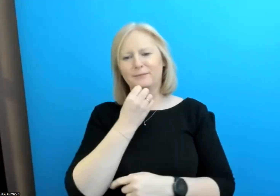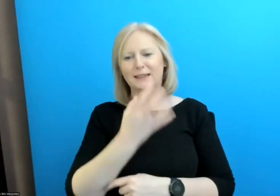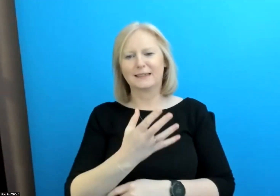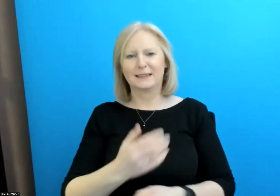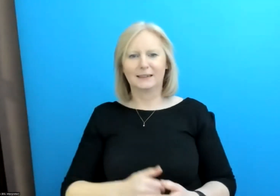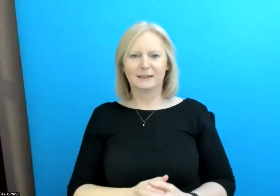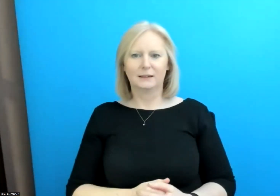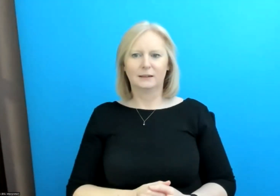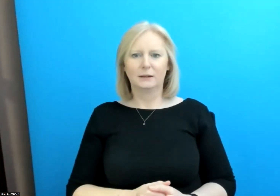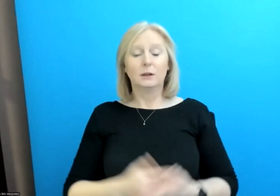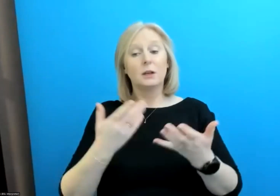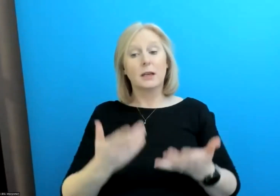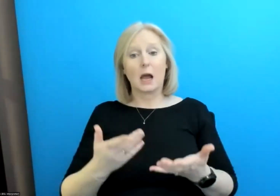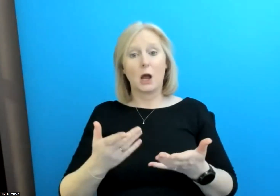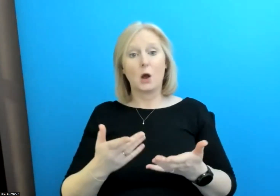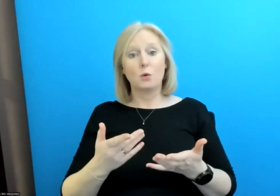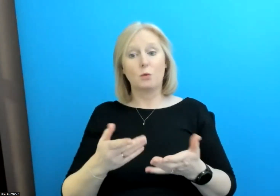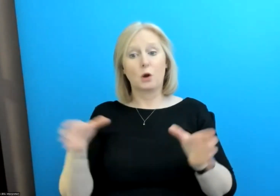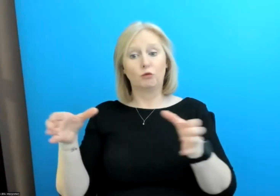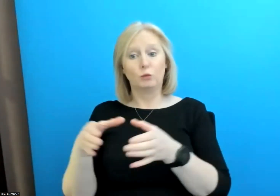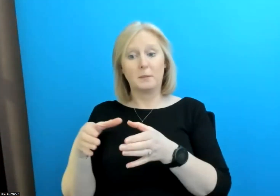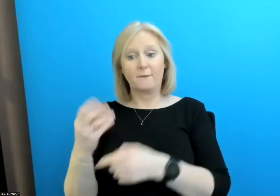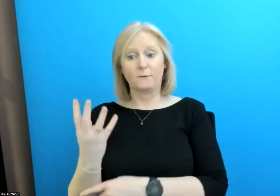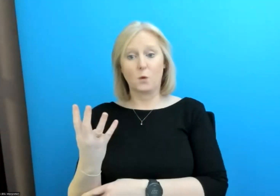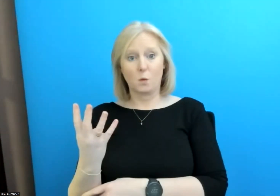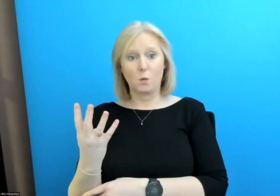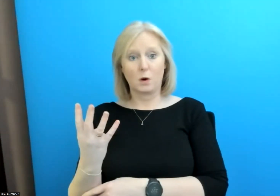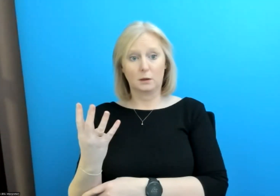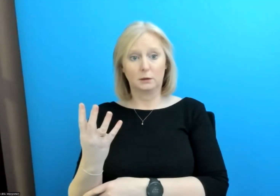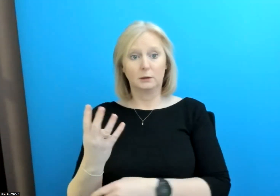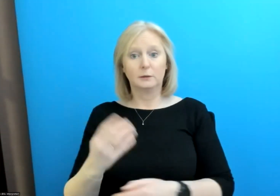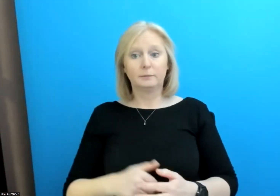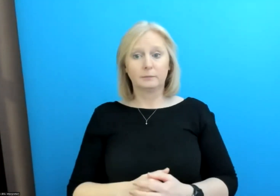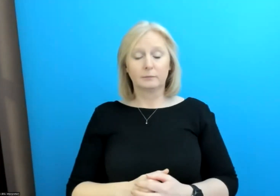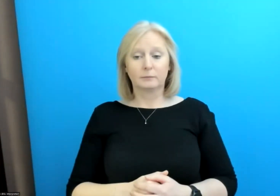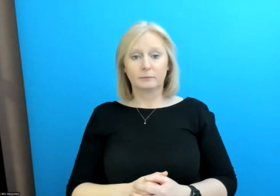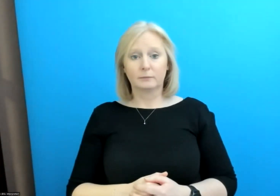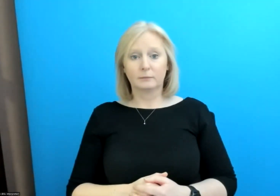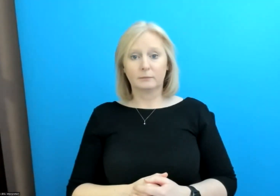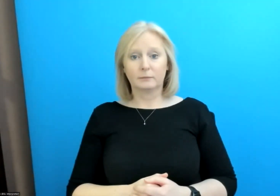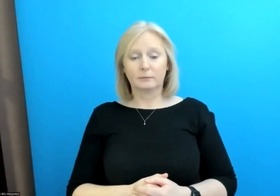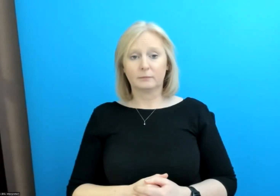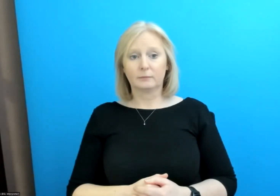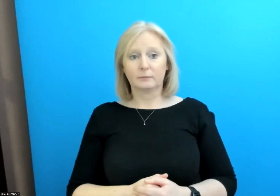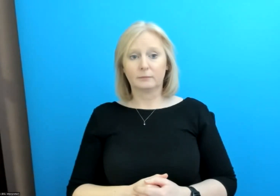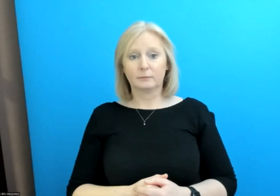on to room 4, Maureen, if you'd like to come on and share some thoughts around your discussion there.